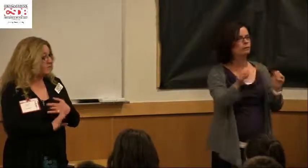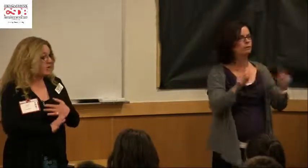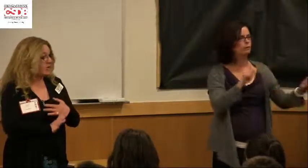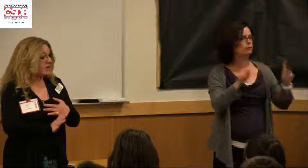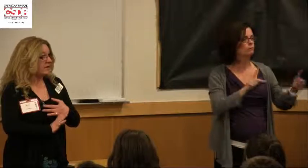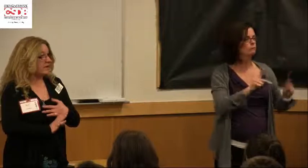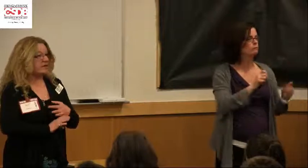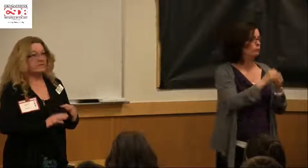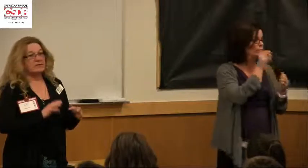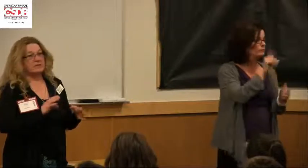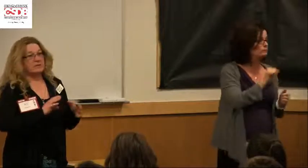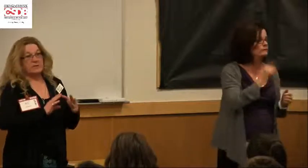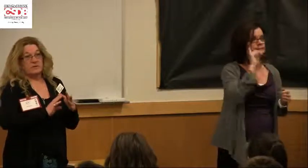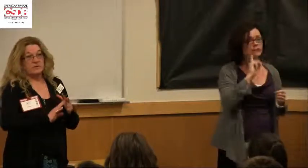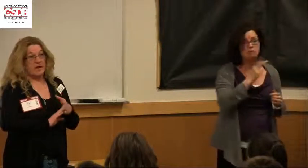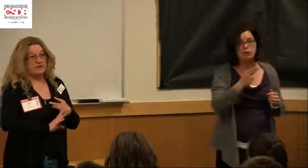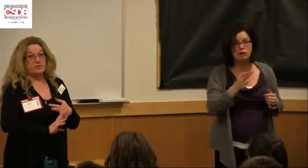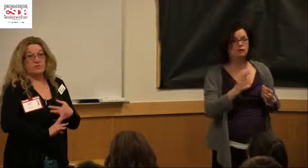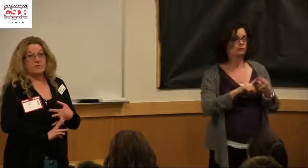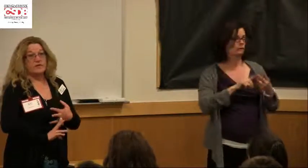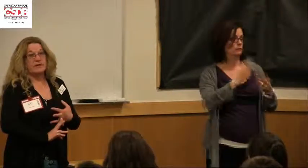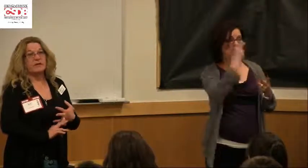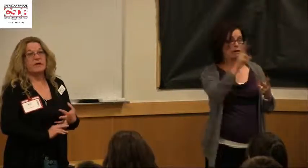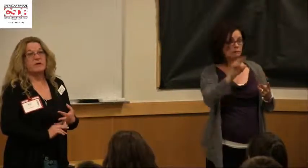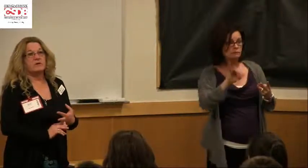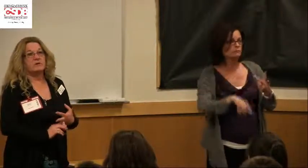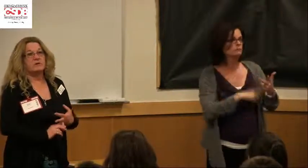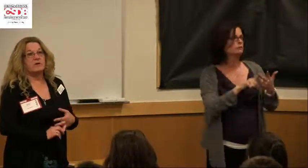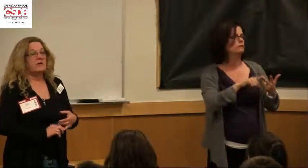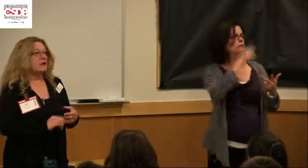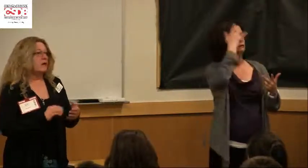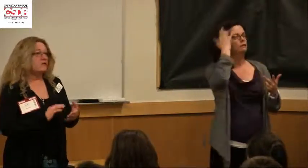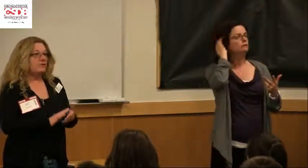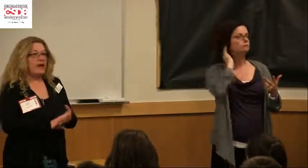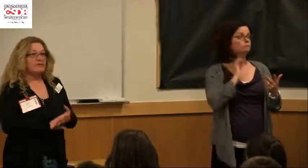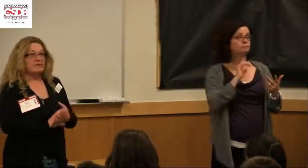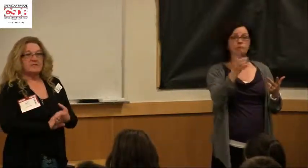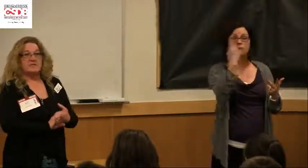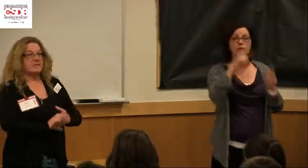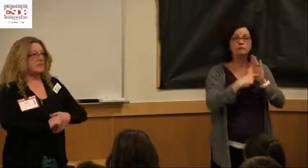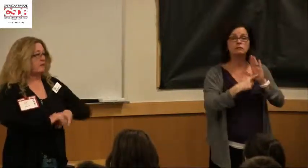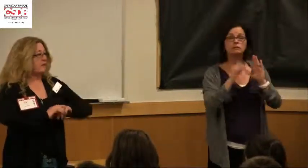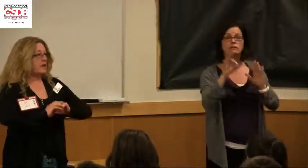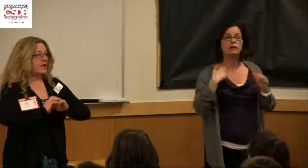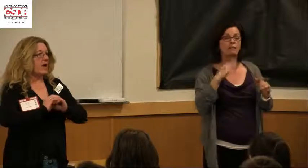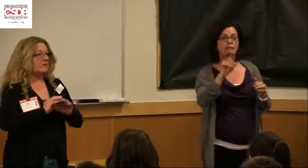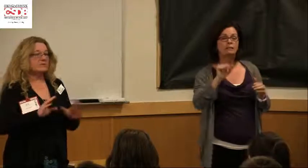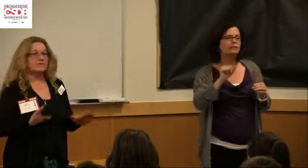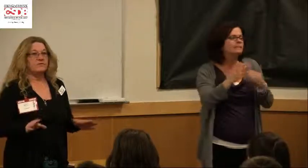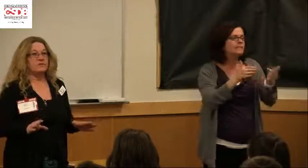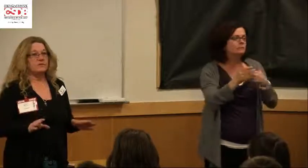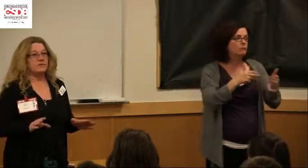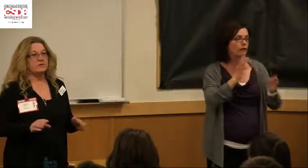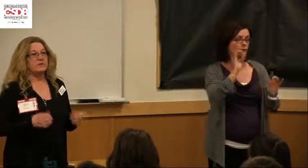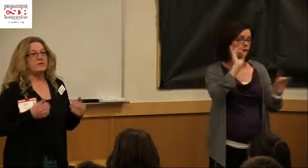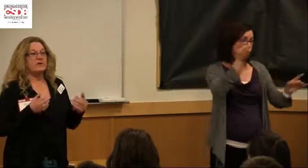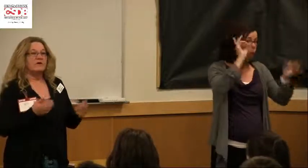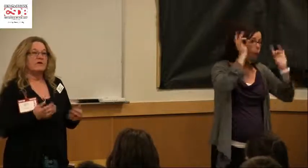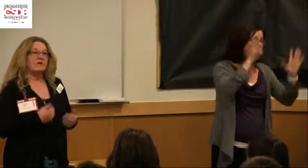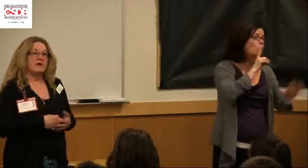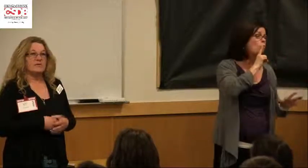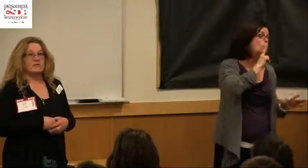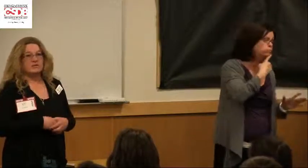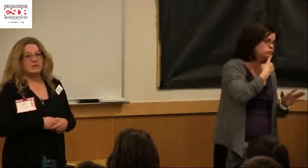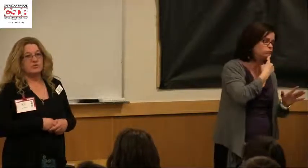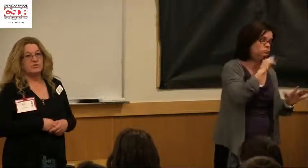it deaf and hard of hearing, blind or visually impaired. If you have a disability, no matter how severe,